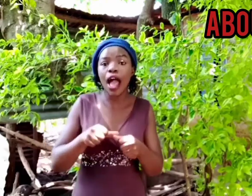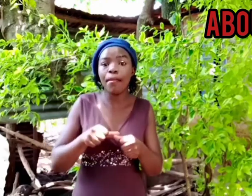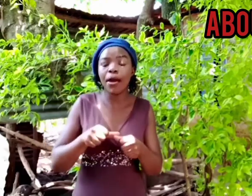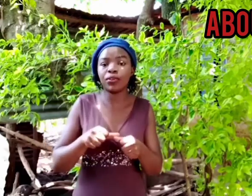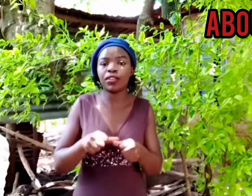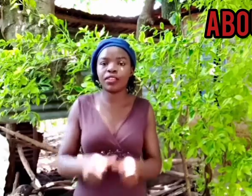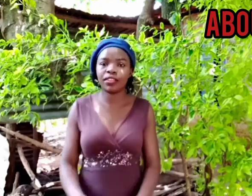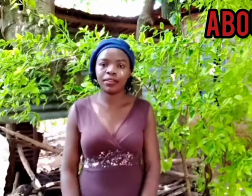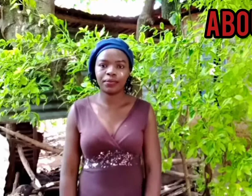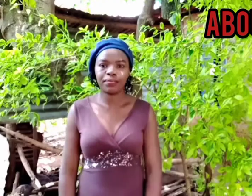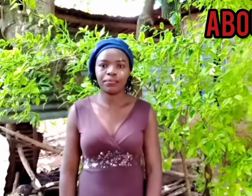About.